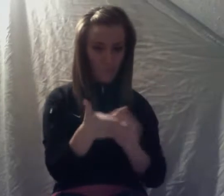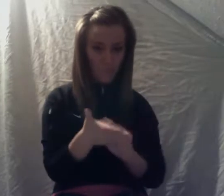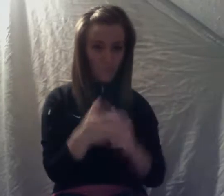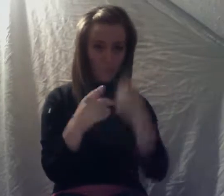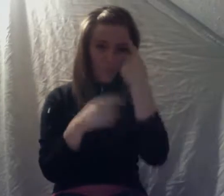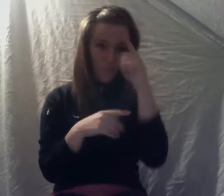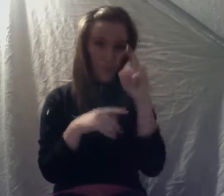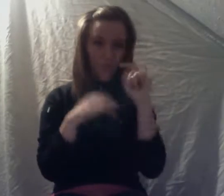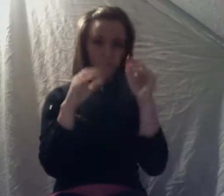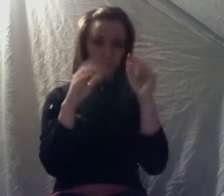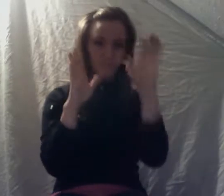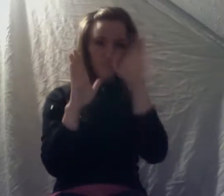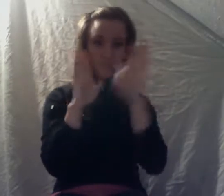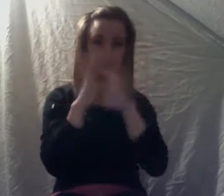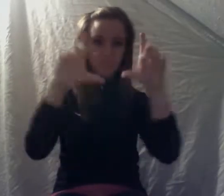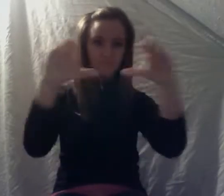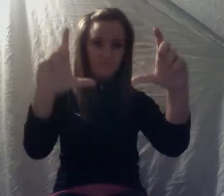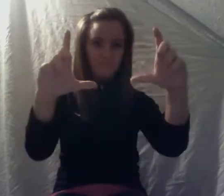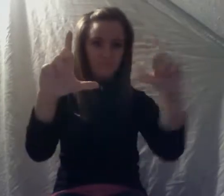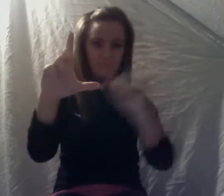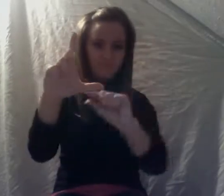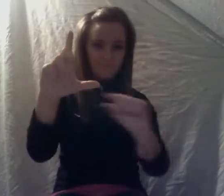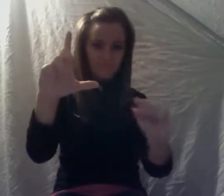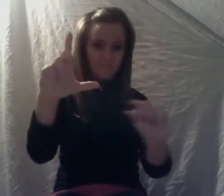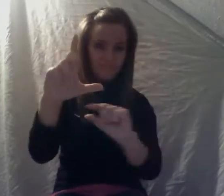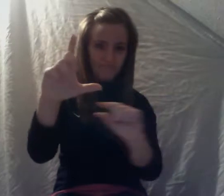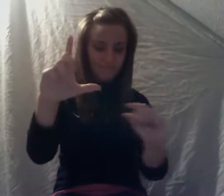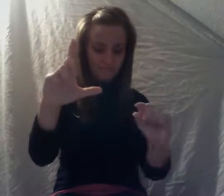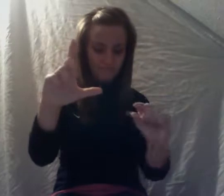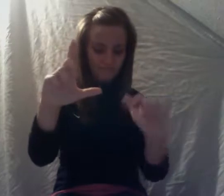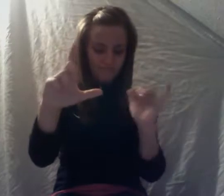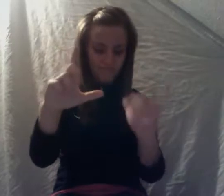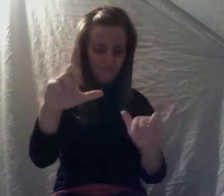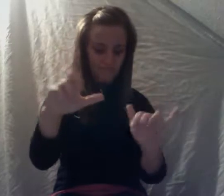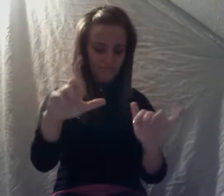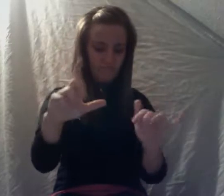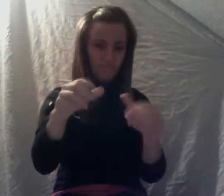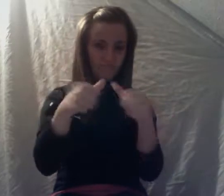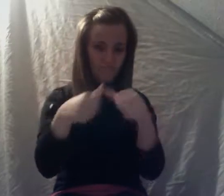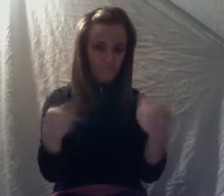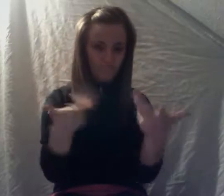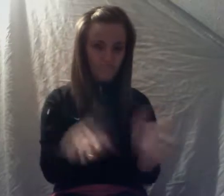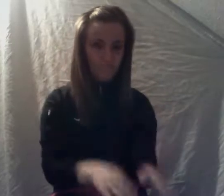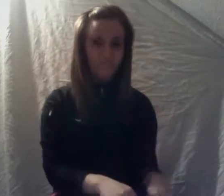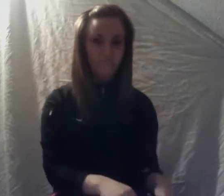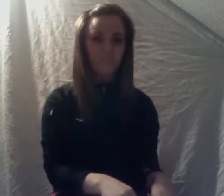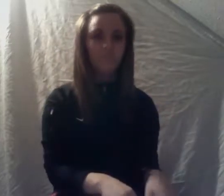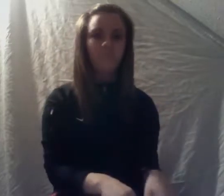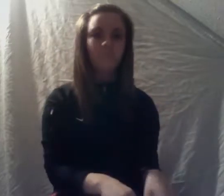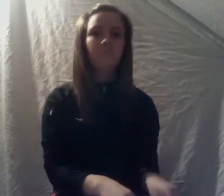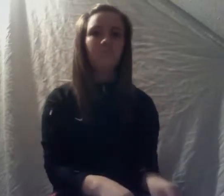Then finally, the advertisers send in their ads, which are then also to be pasted onto each